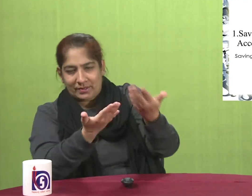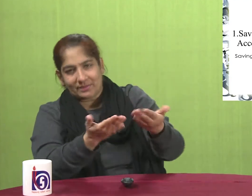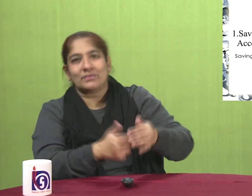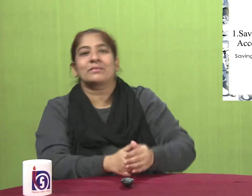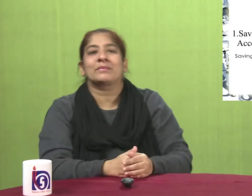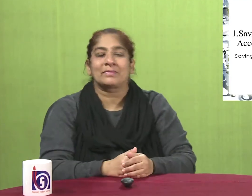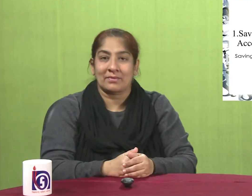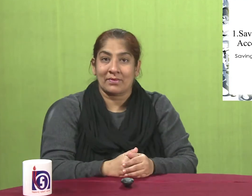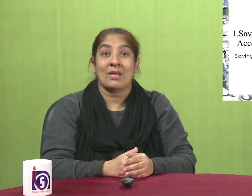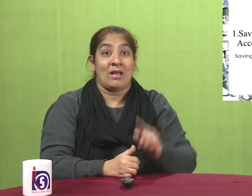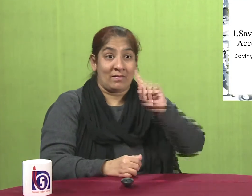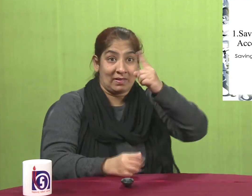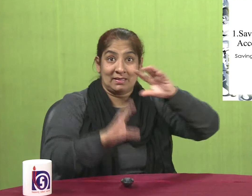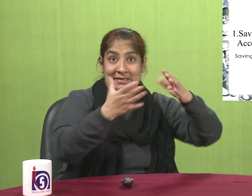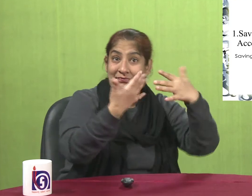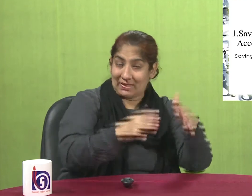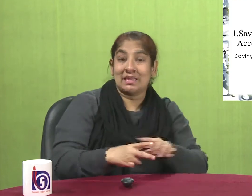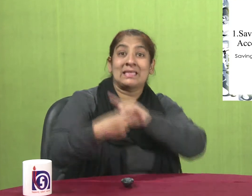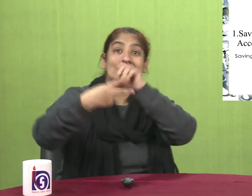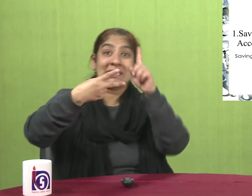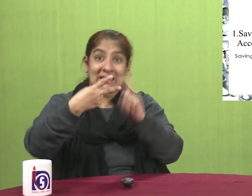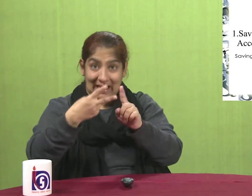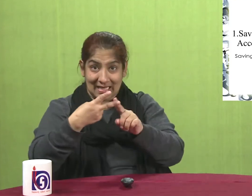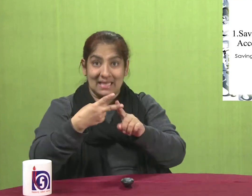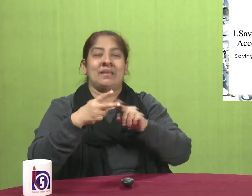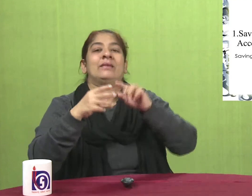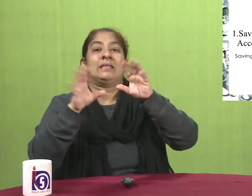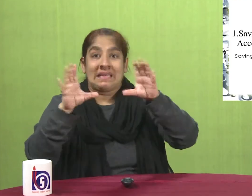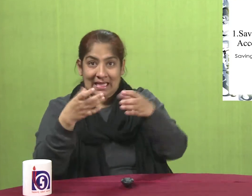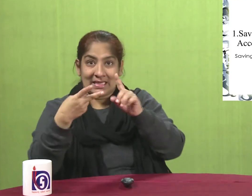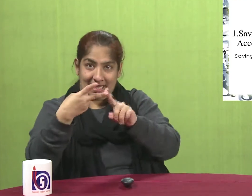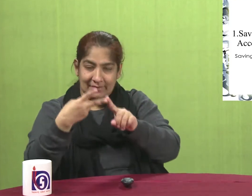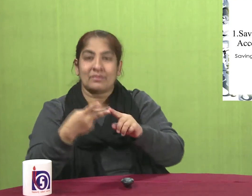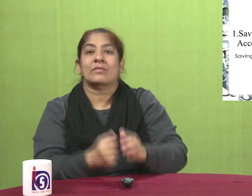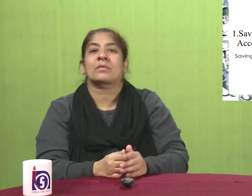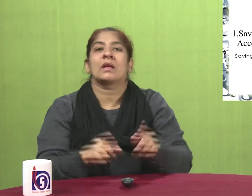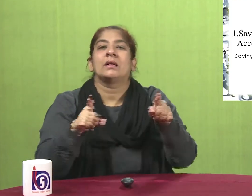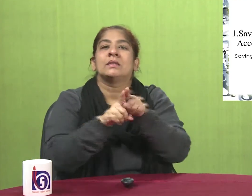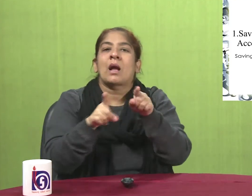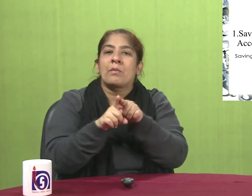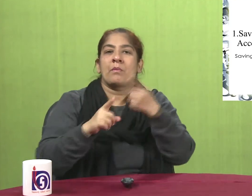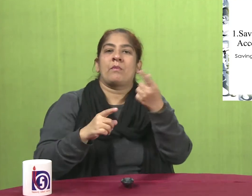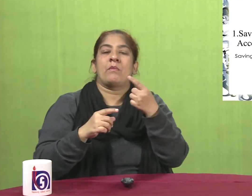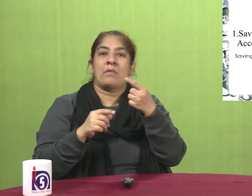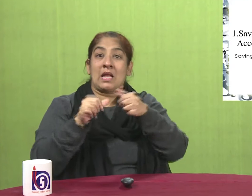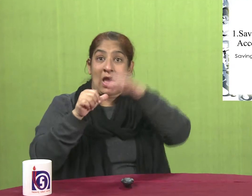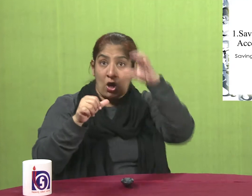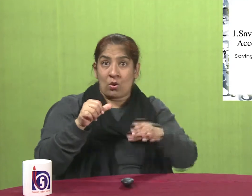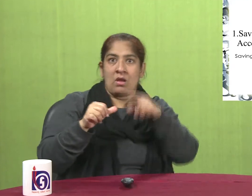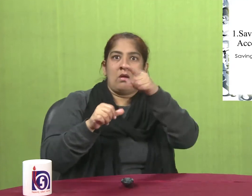Because in the savings account there is always interest gained. Then comes the current deposit account.